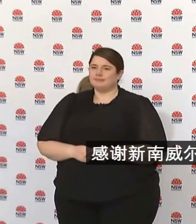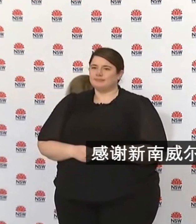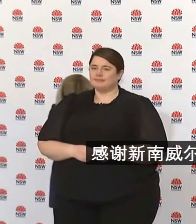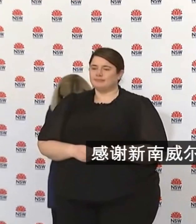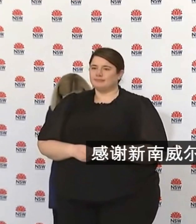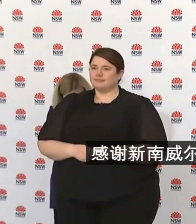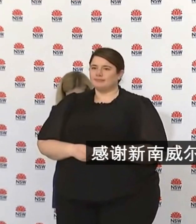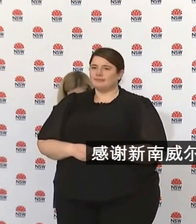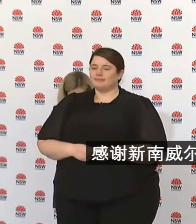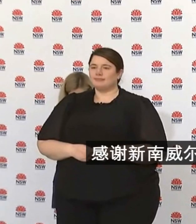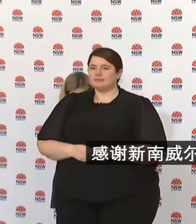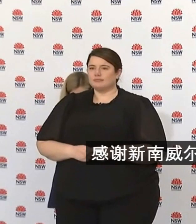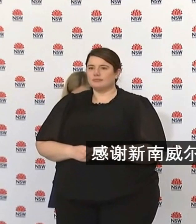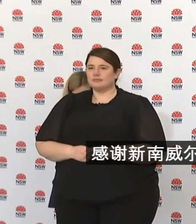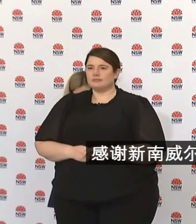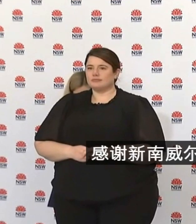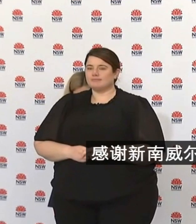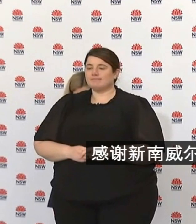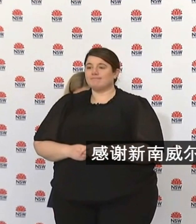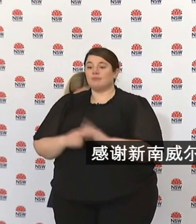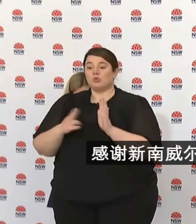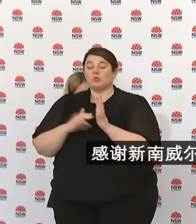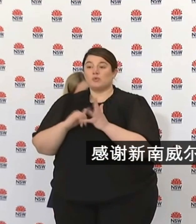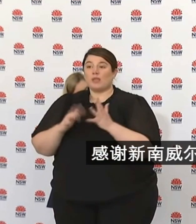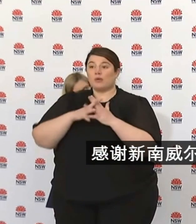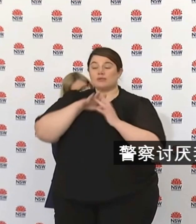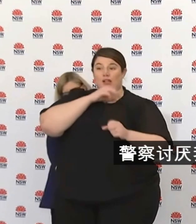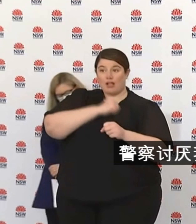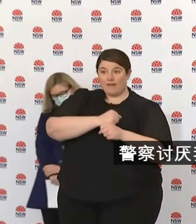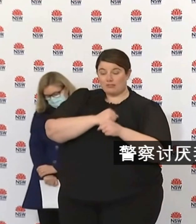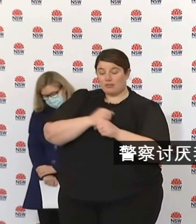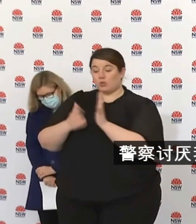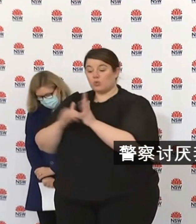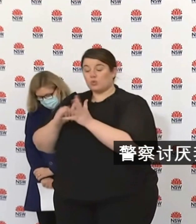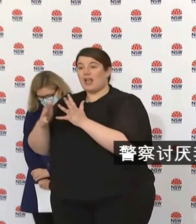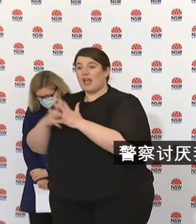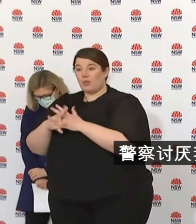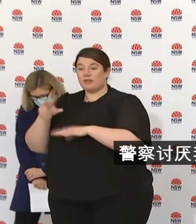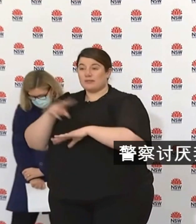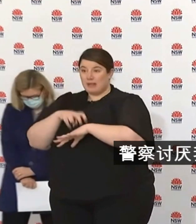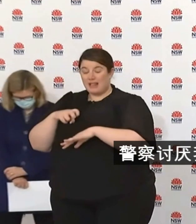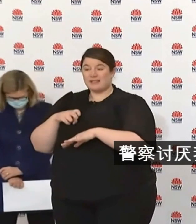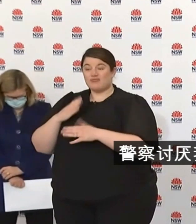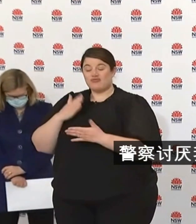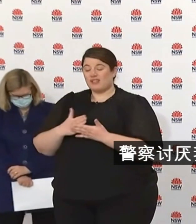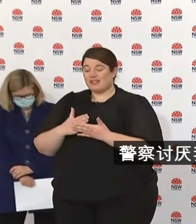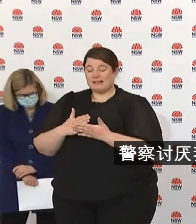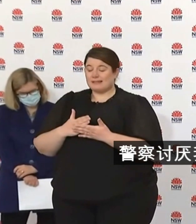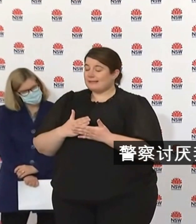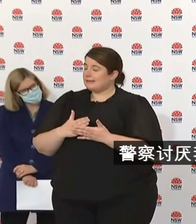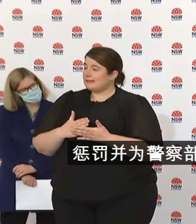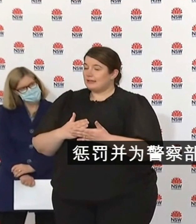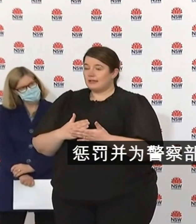Thanks, Commissioner. The New South Wales Government and the New South Wales Police detest the fact that we've had to